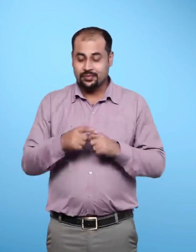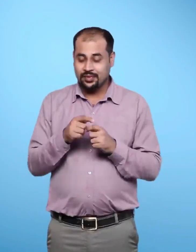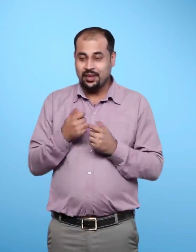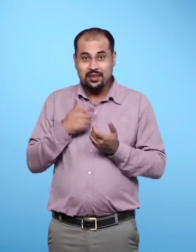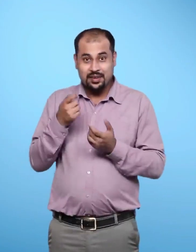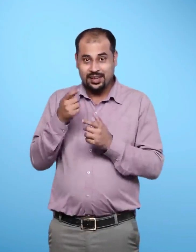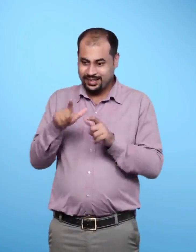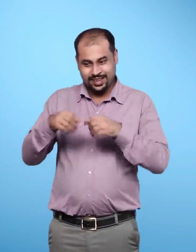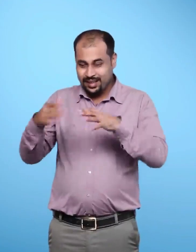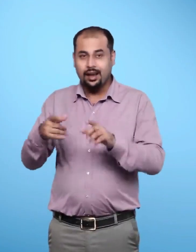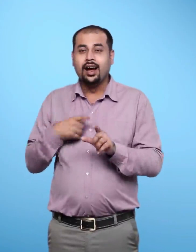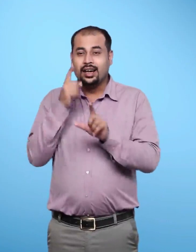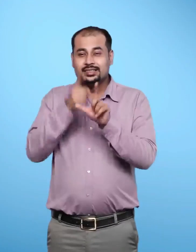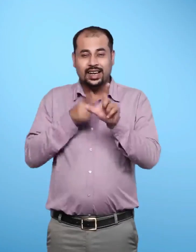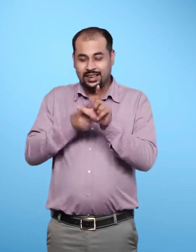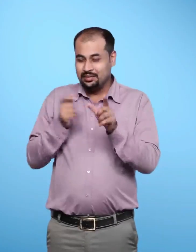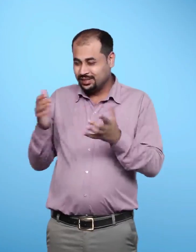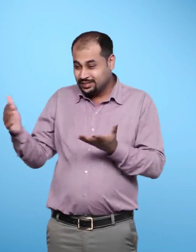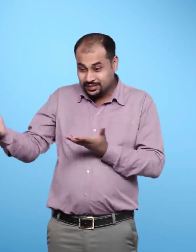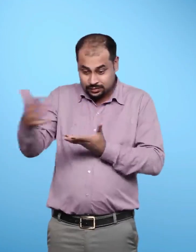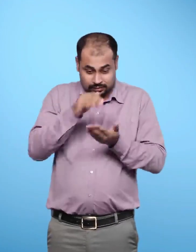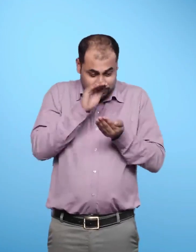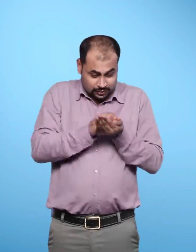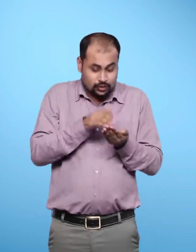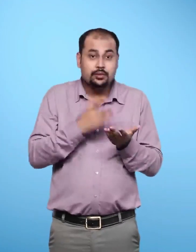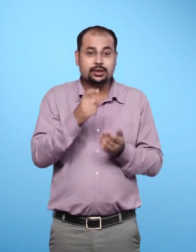Over the years, they have saved rupees 74,000.